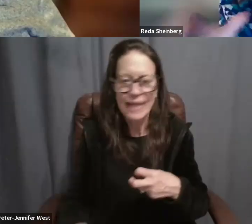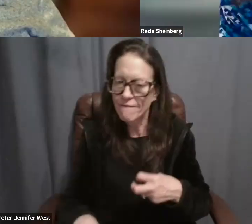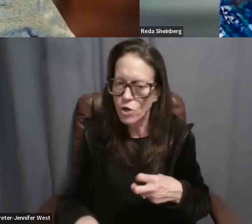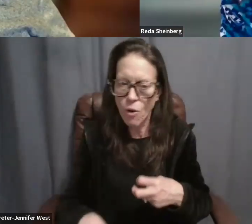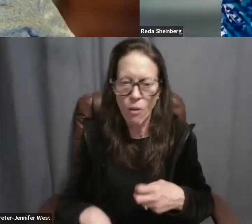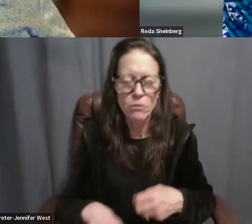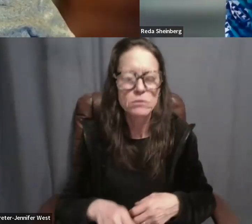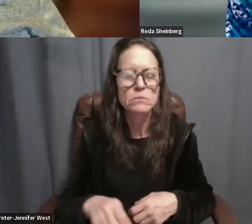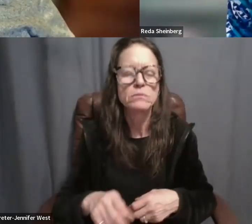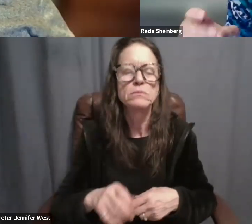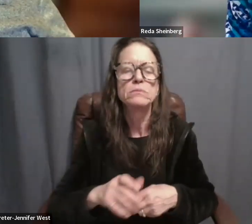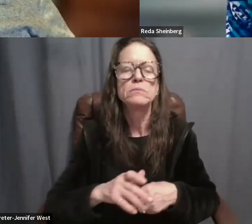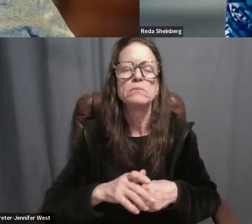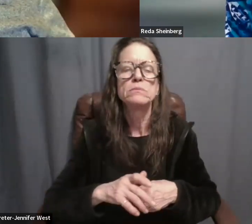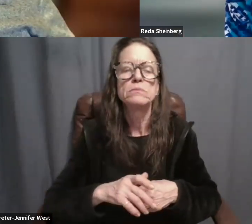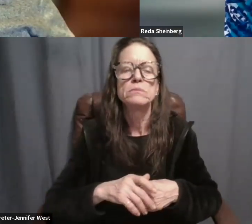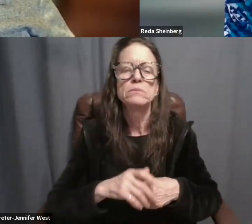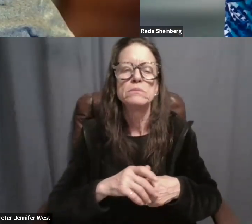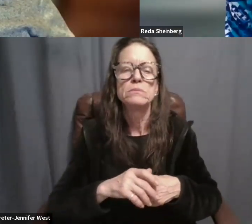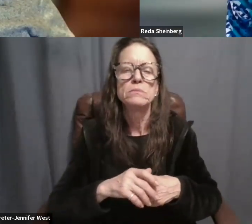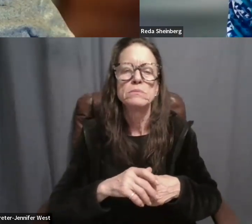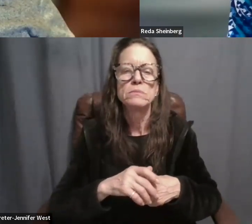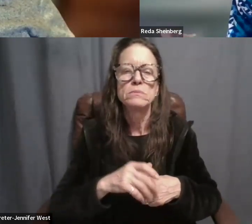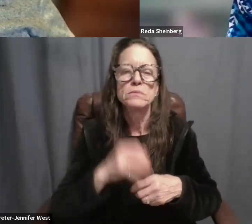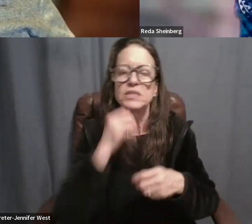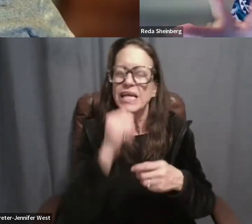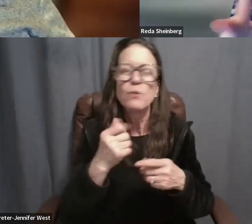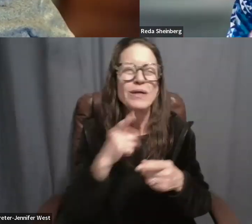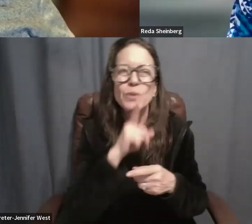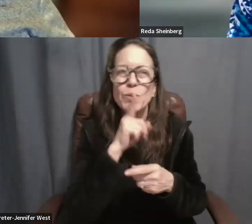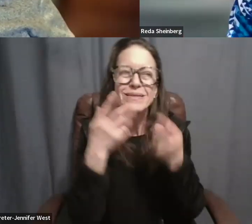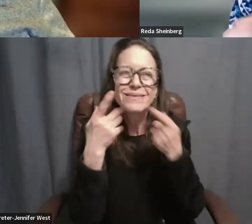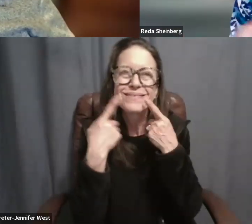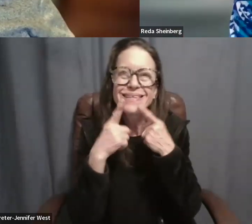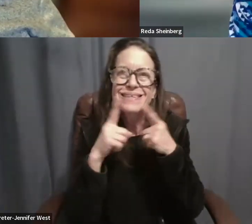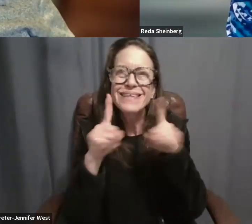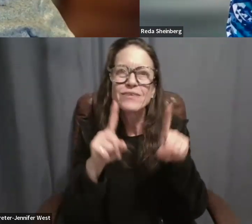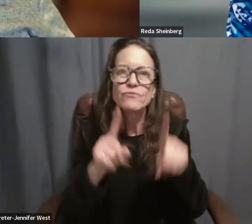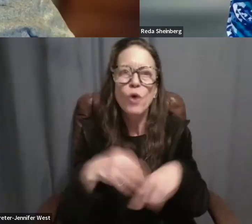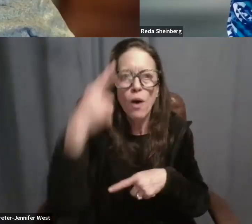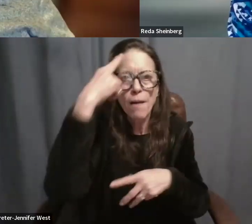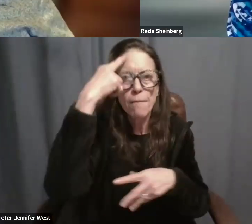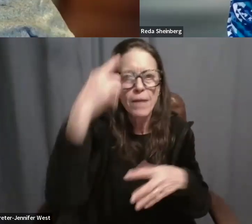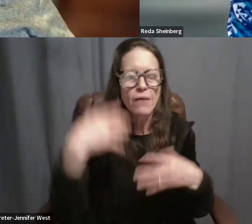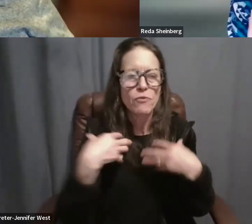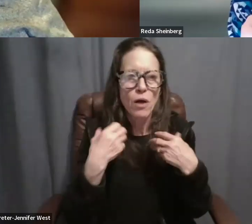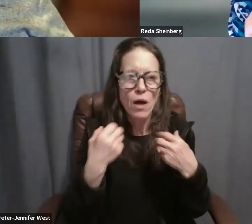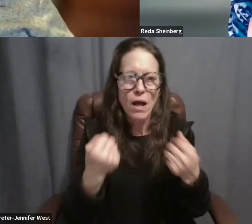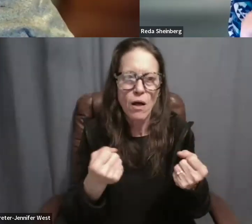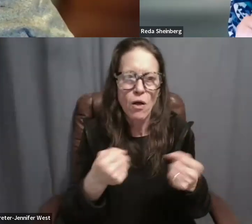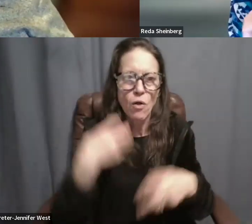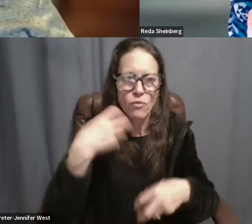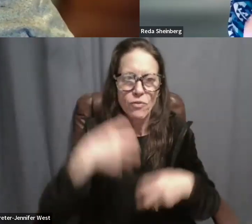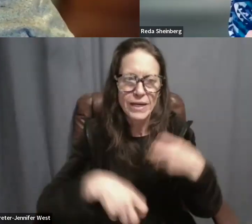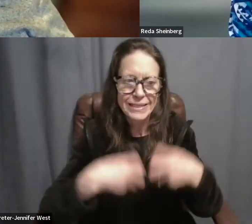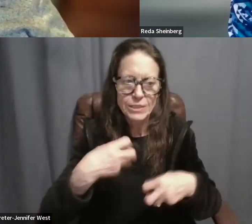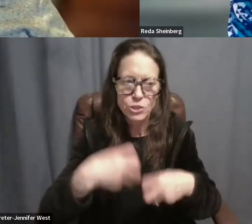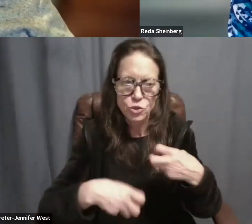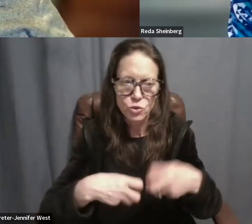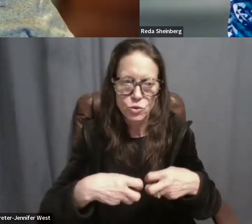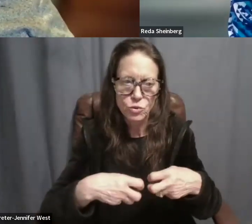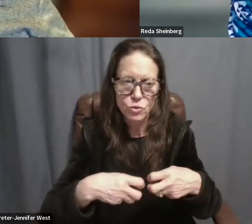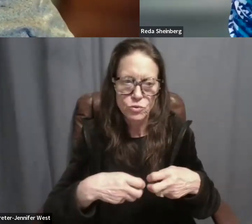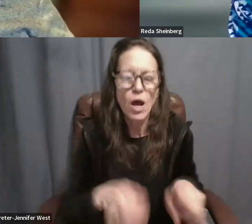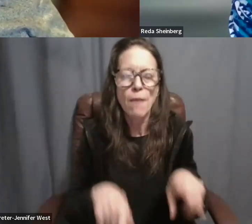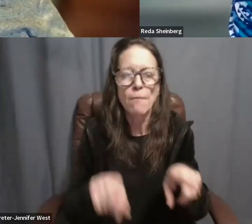quite make it with the mental health issues, but he also didn't quite. There wasn't anything for kids that were on the